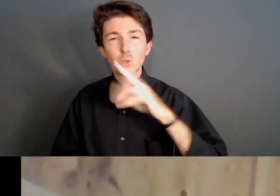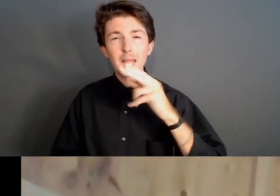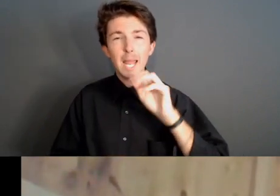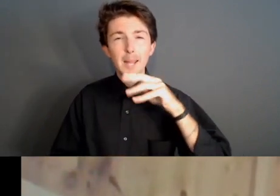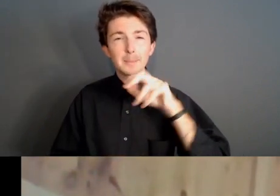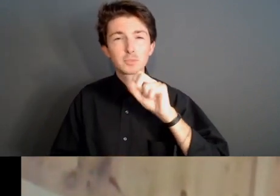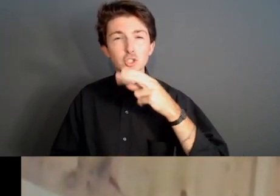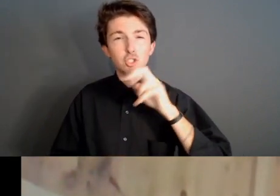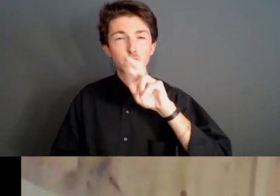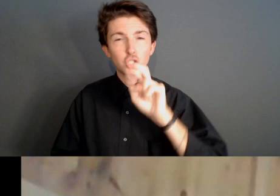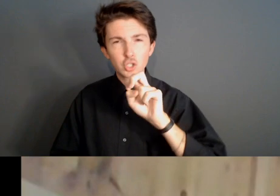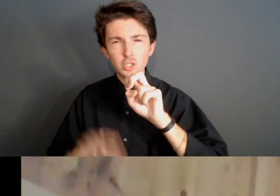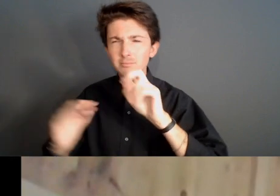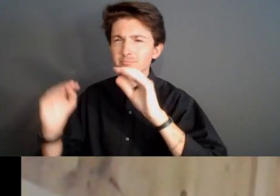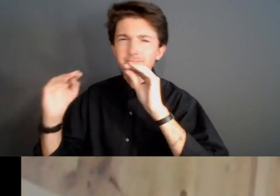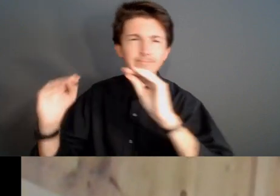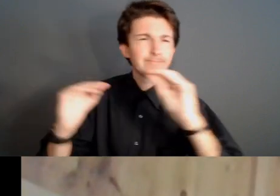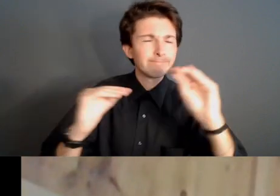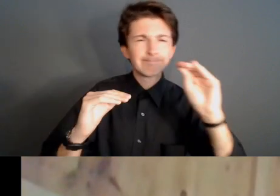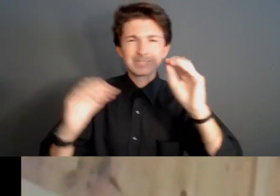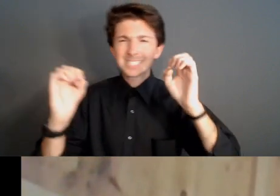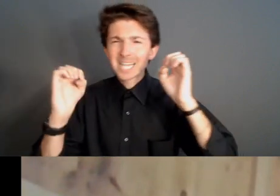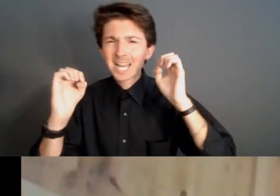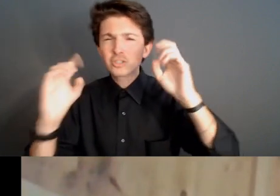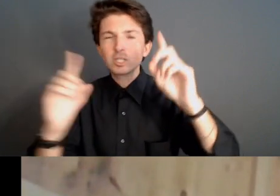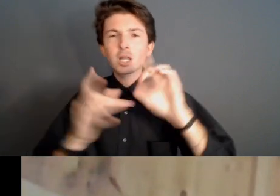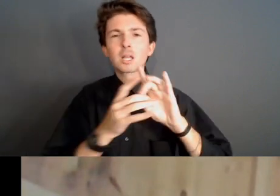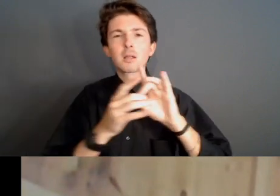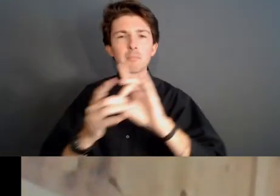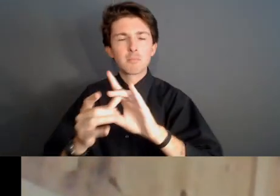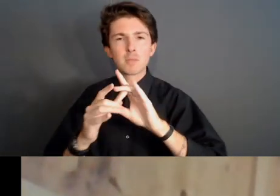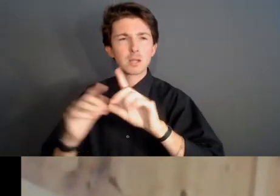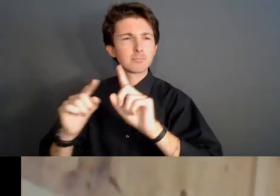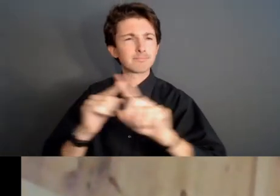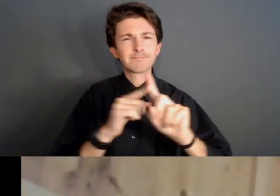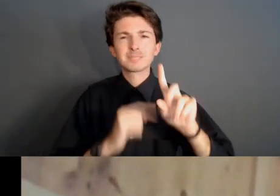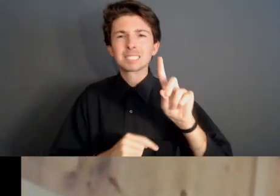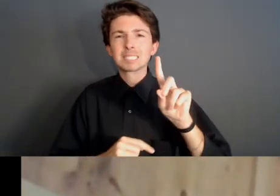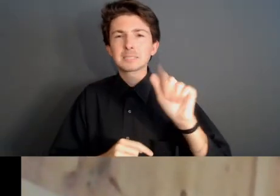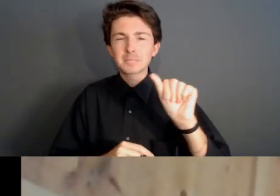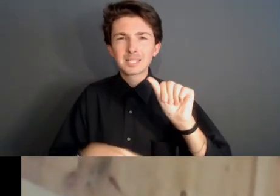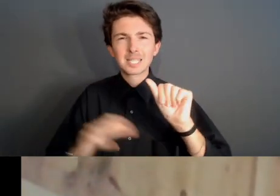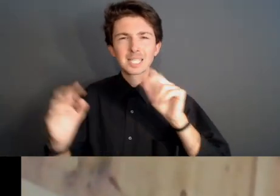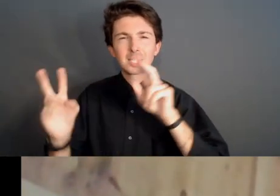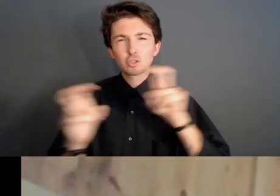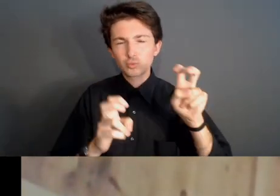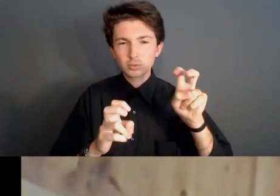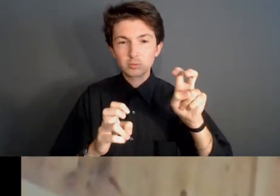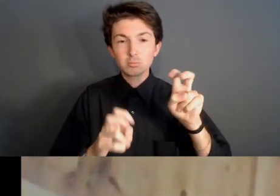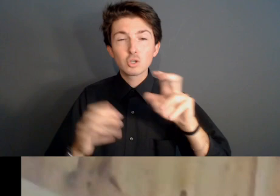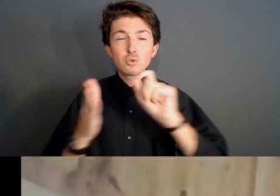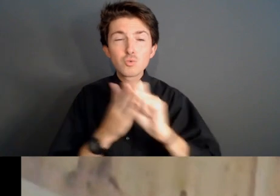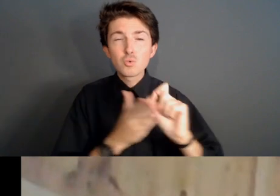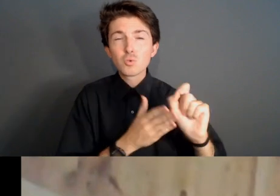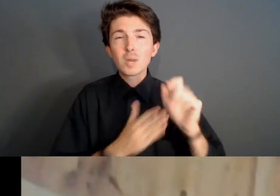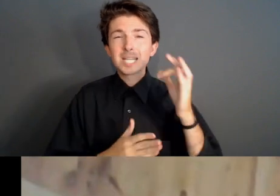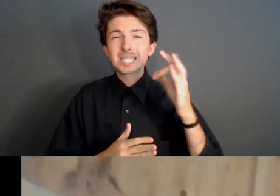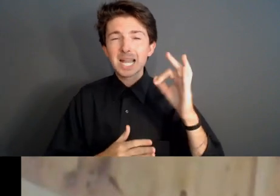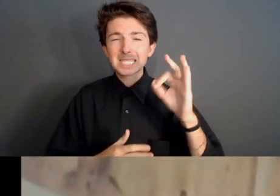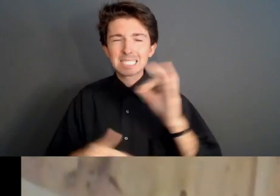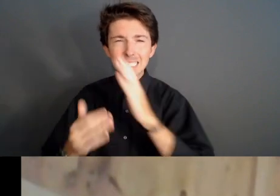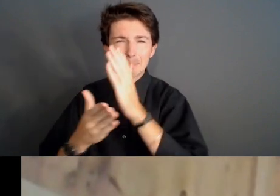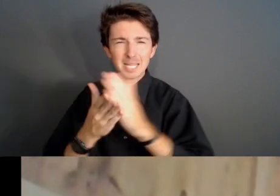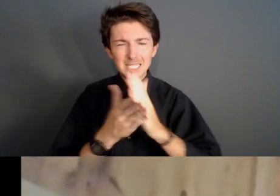presidential candidates on disability issues. Justin wrote 19 pieces for the RespectAbility Report from the